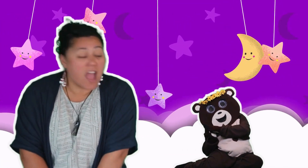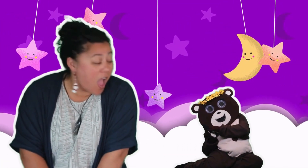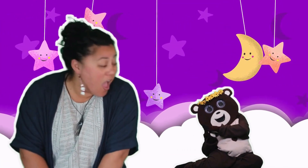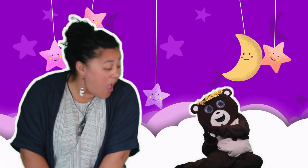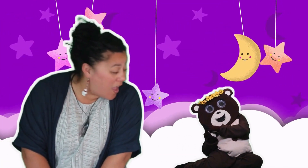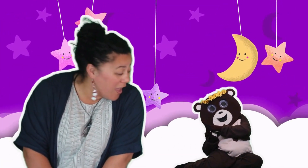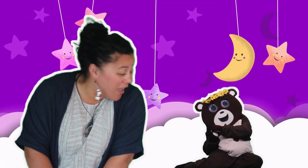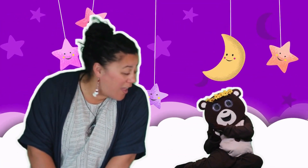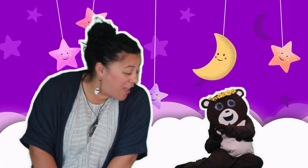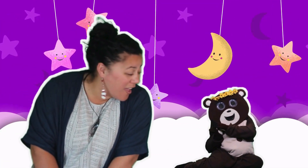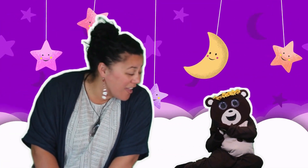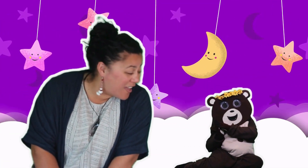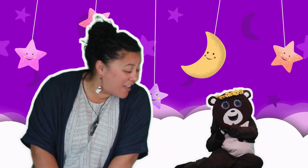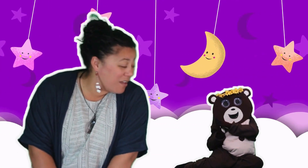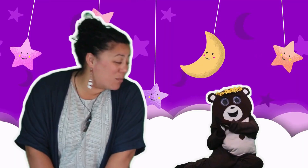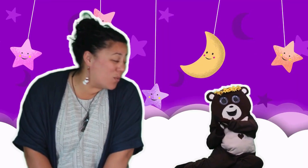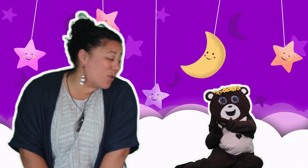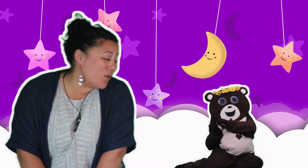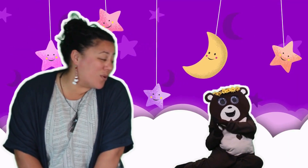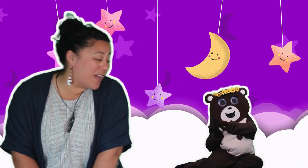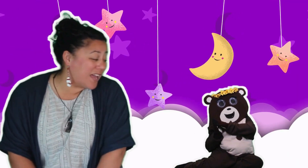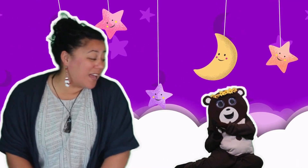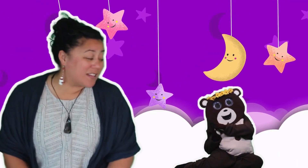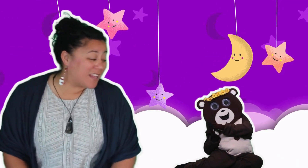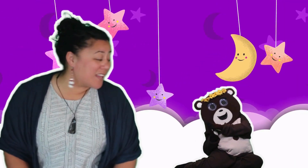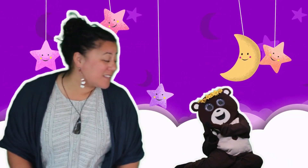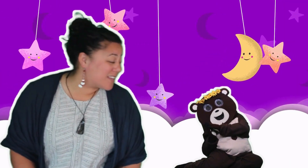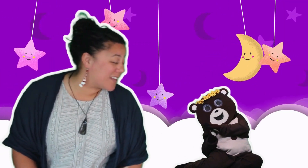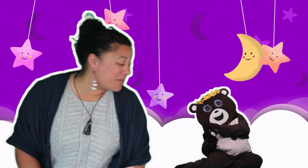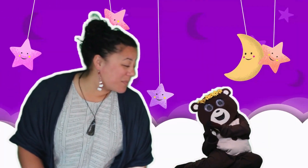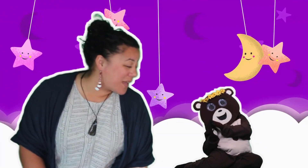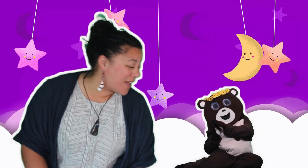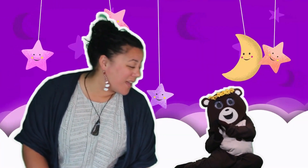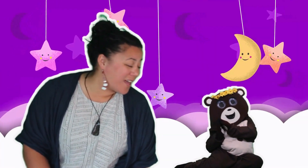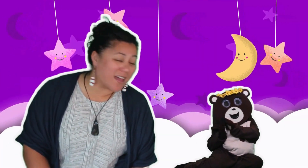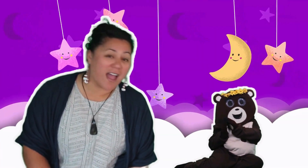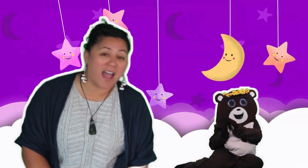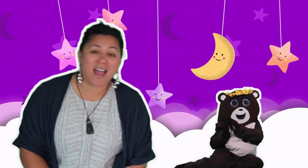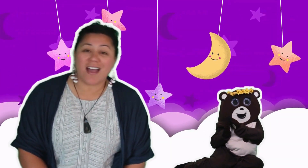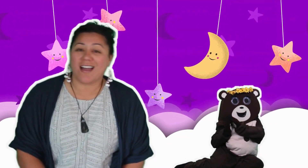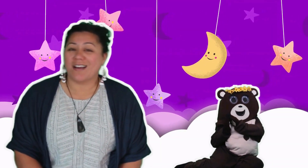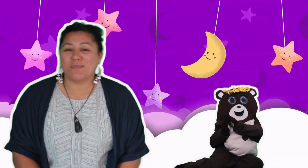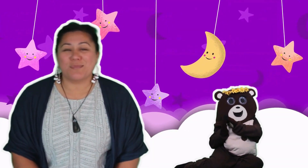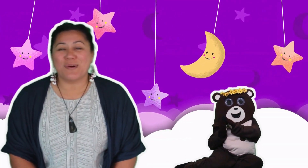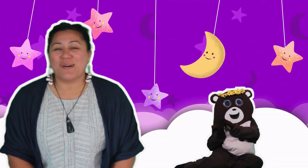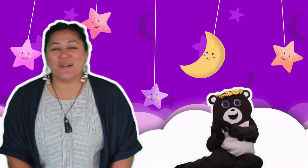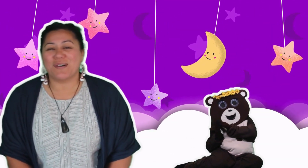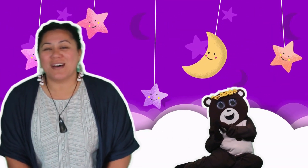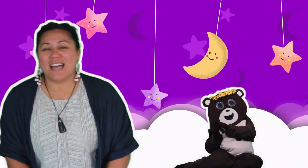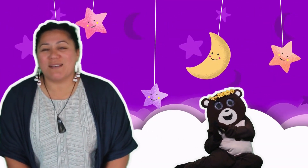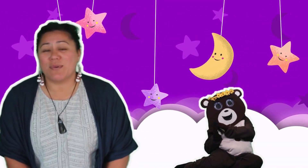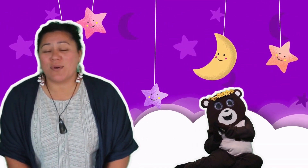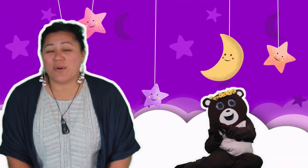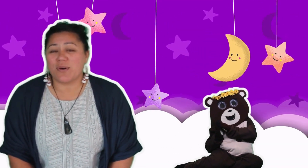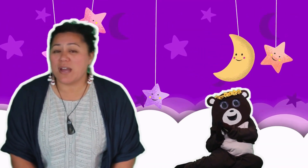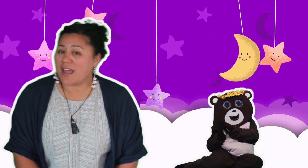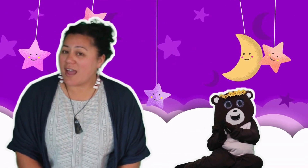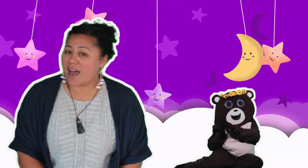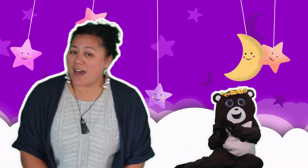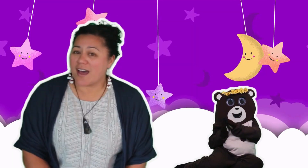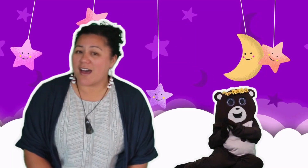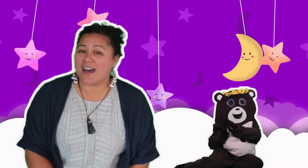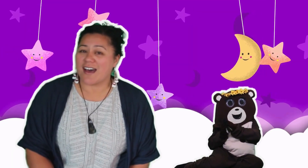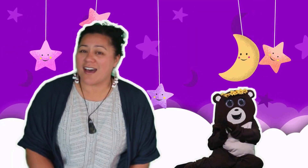a. E moe teti pea, moe